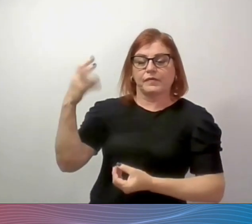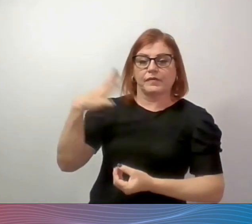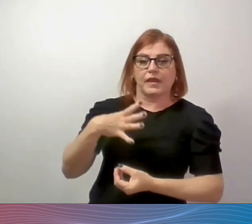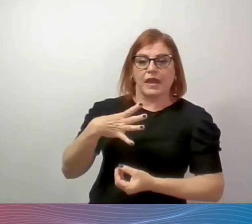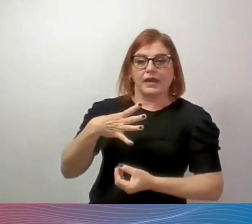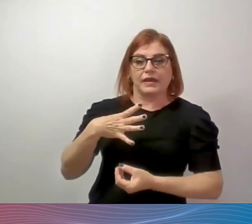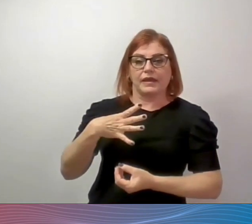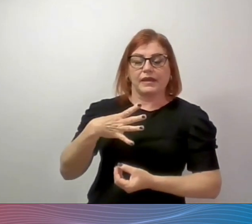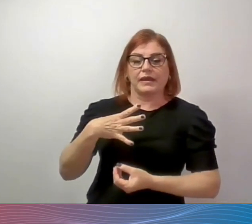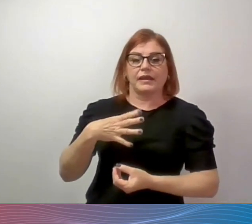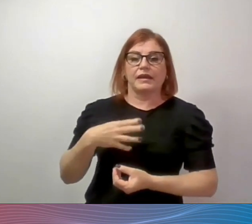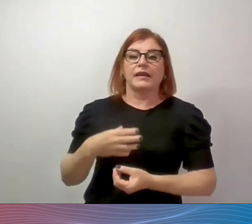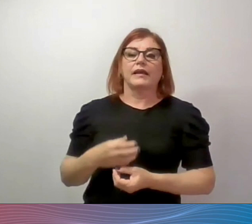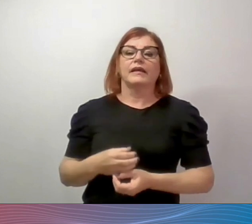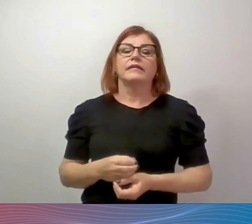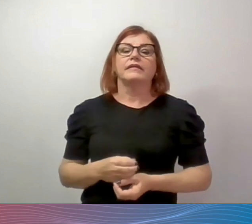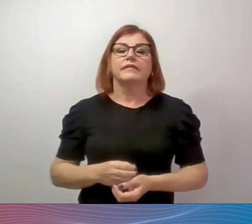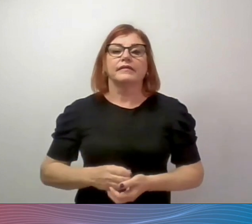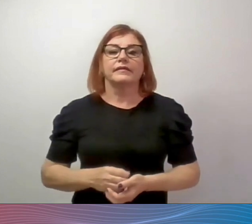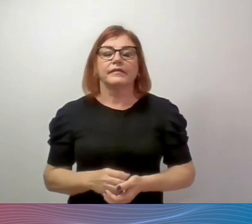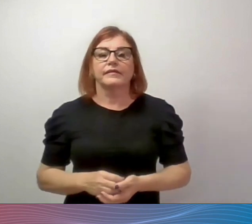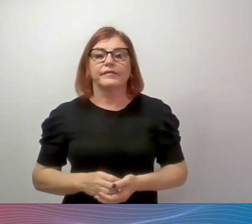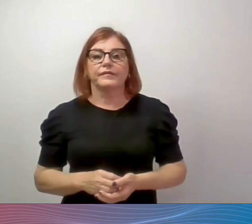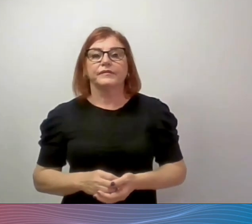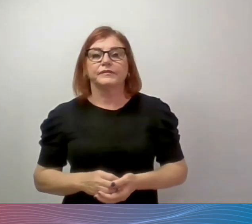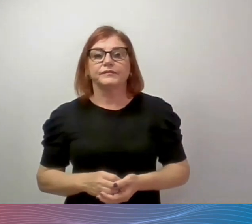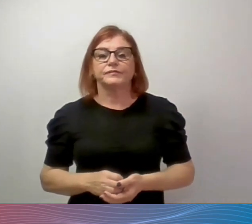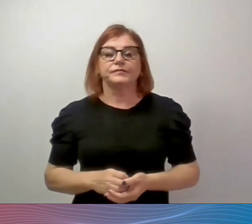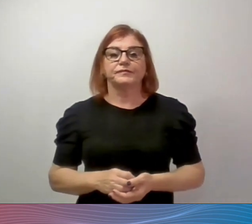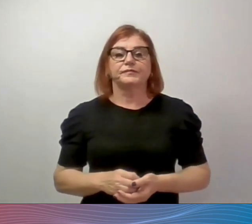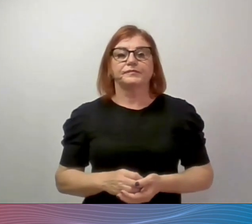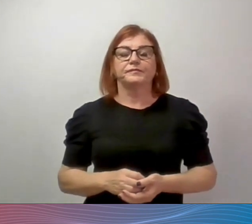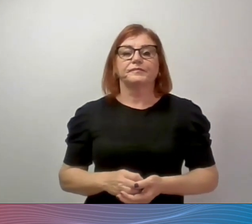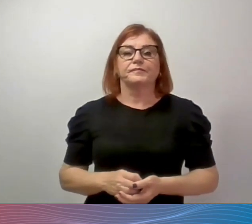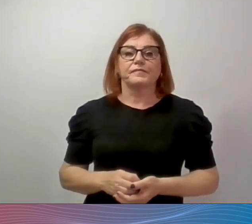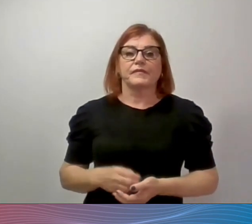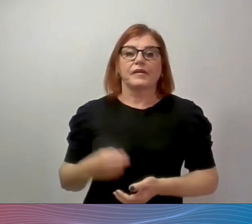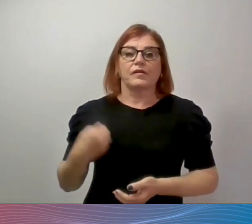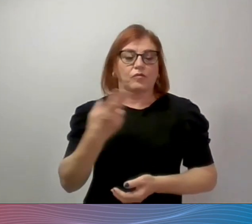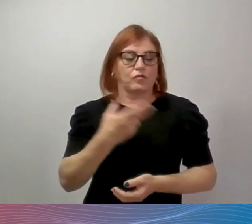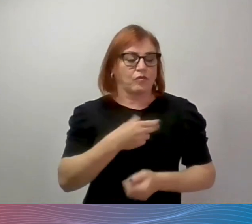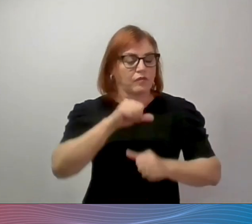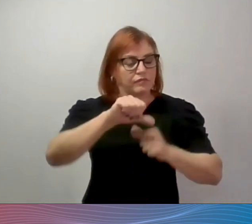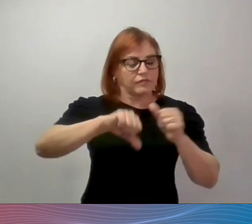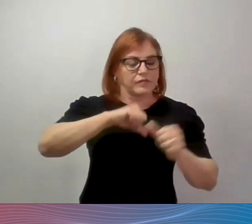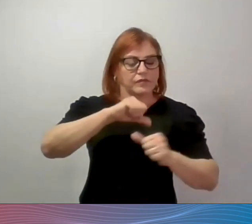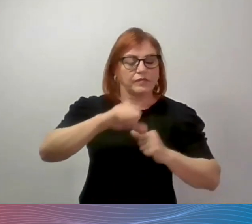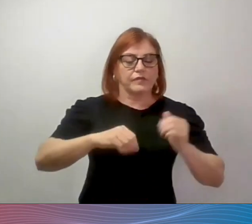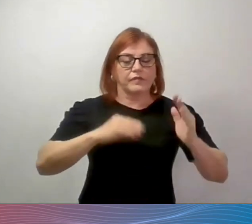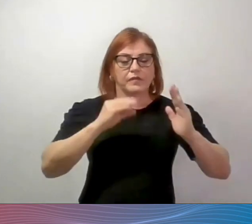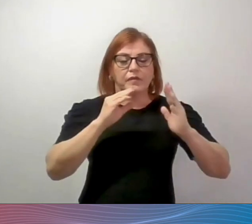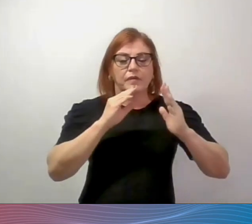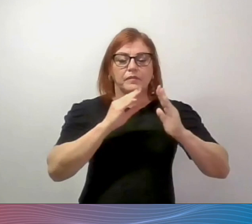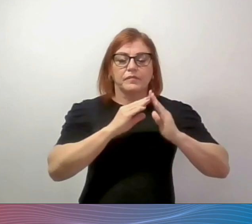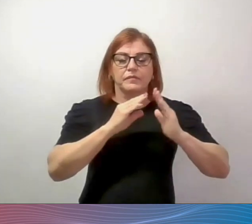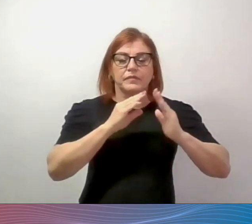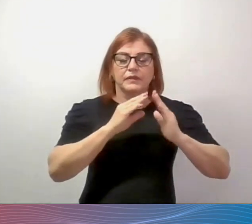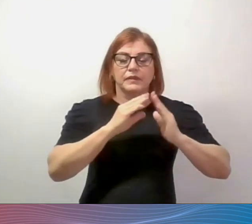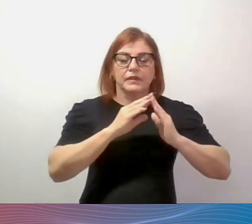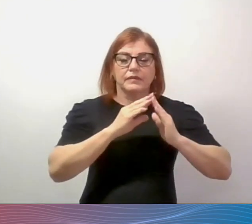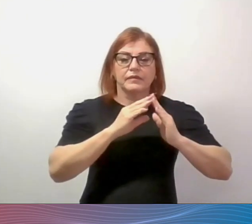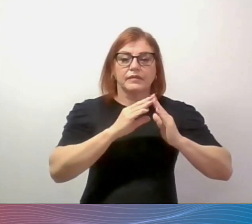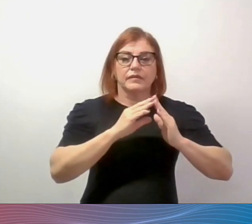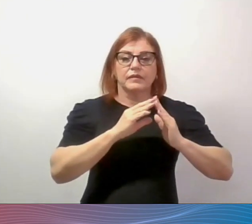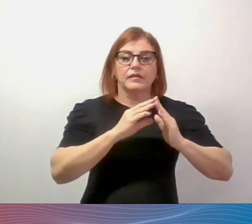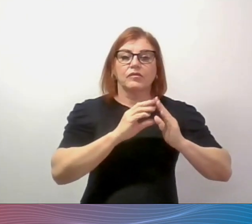no Espírito. E at the end, after receiving all this giving as grace, at the end, he will become the dwelling